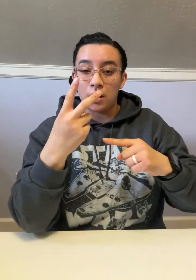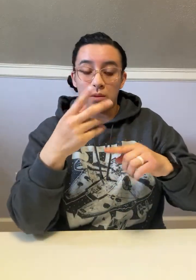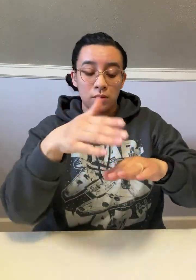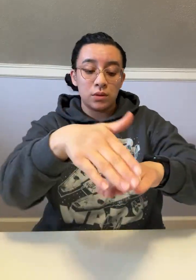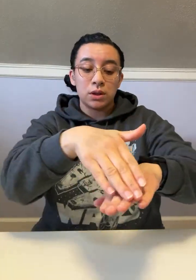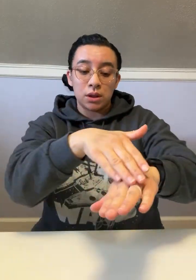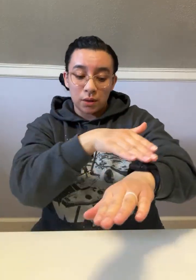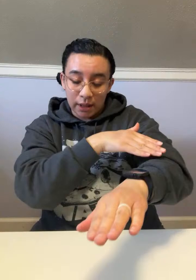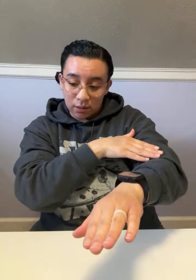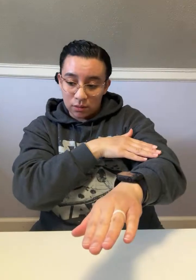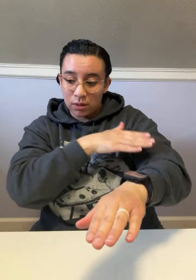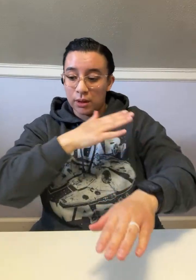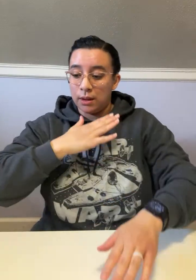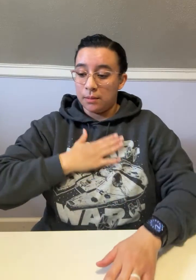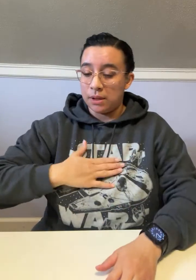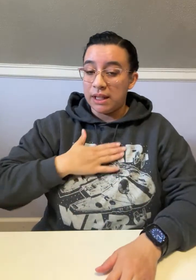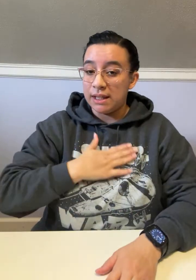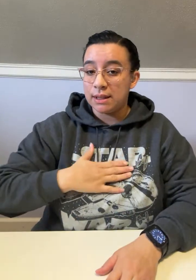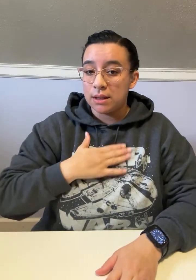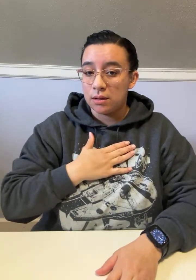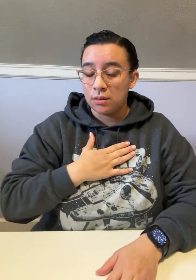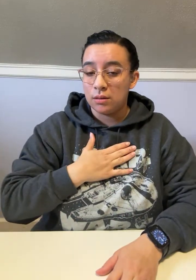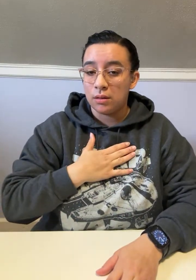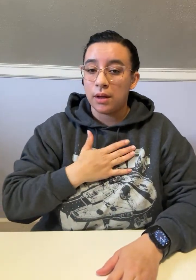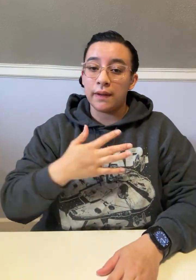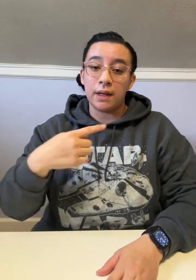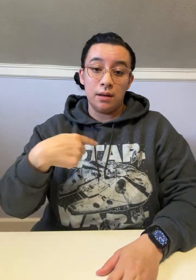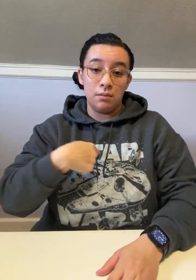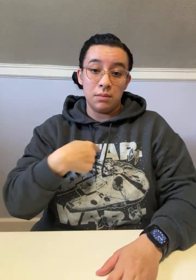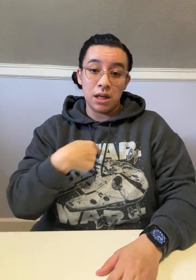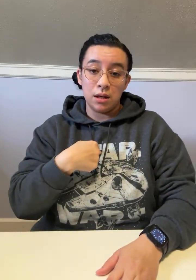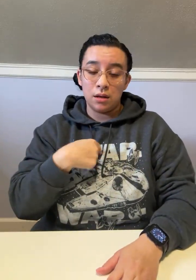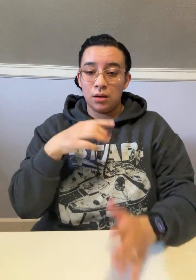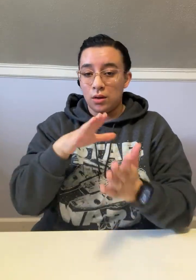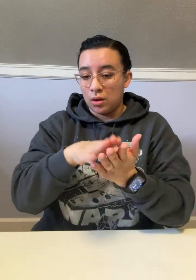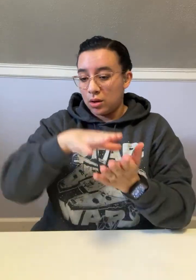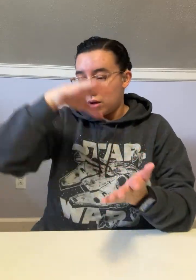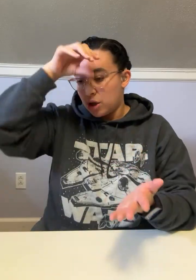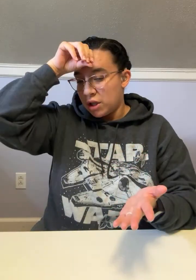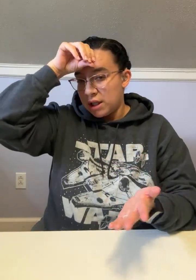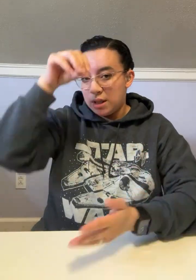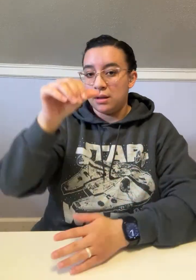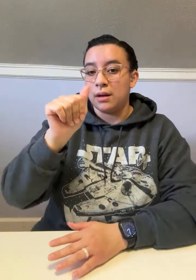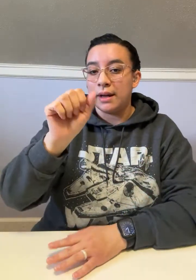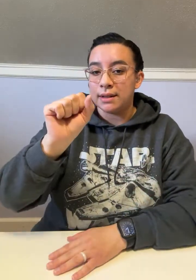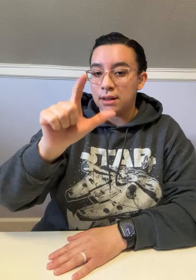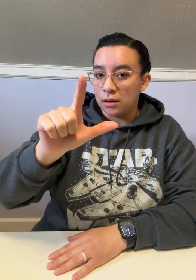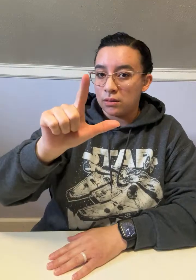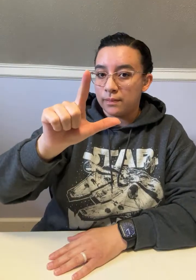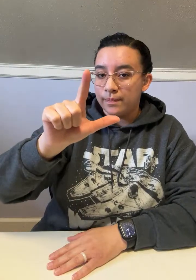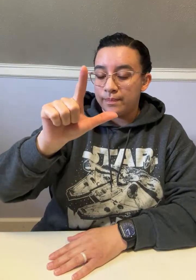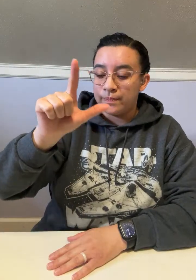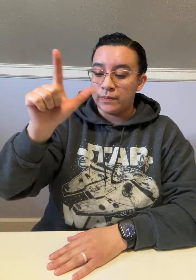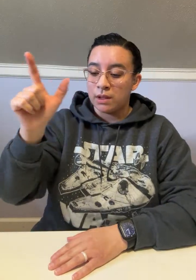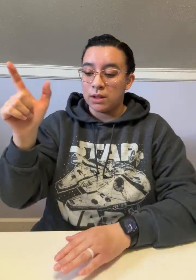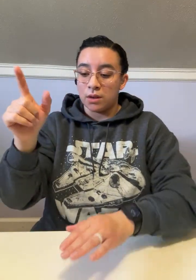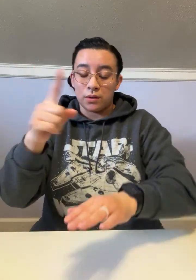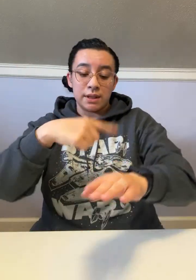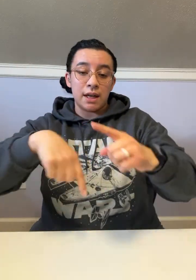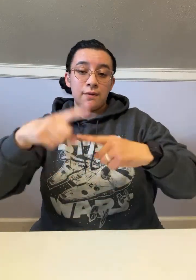So slow down, please, and then me learning ASL. So if the sign